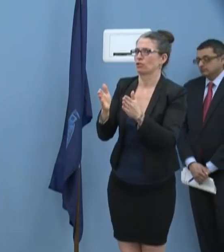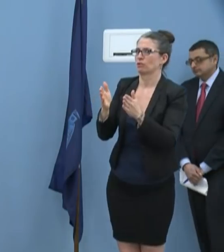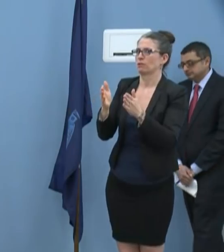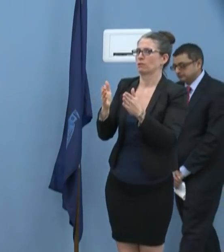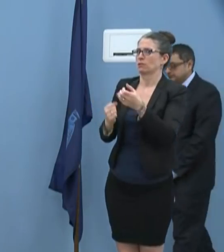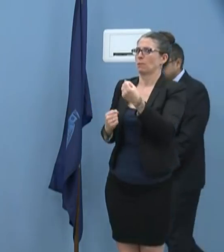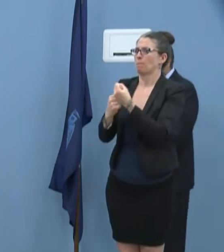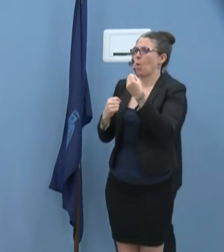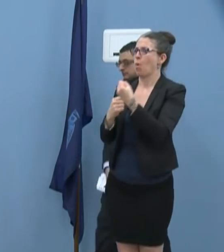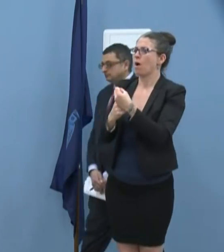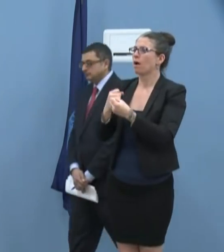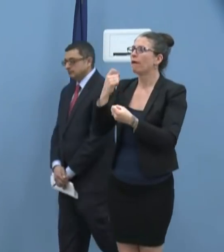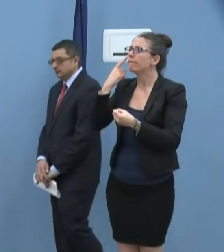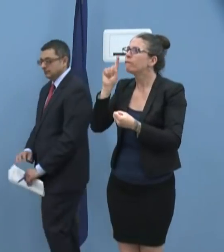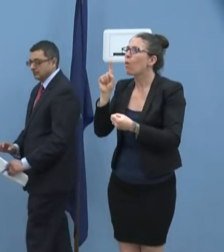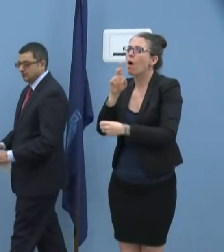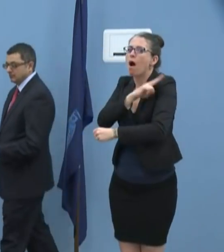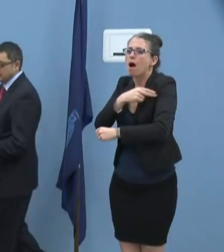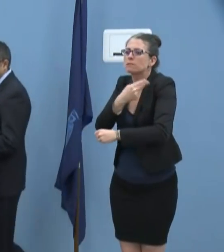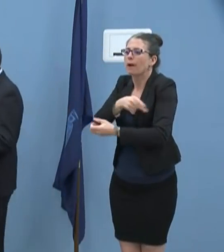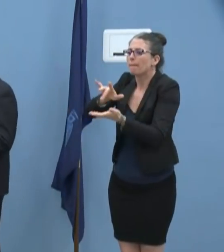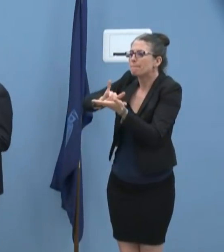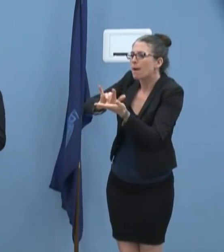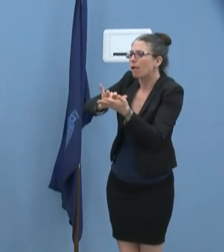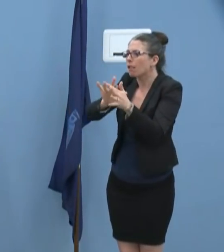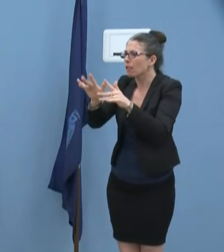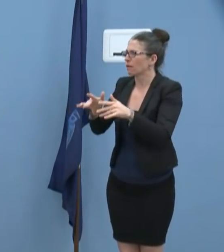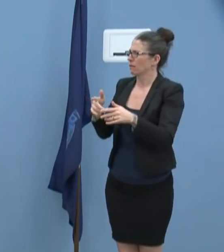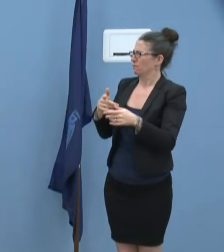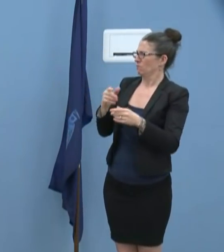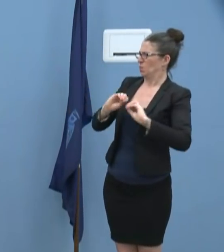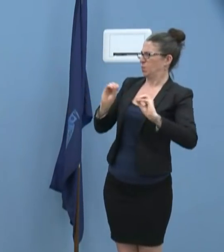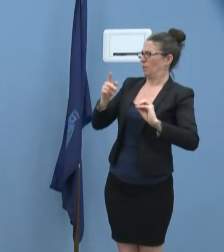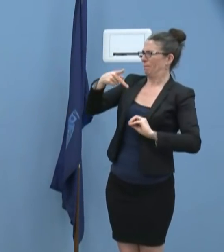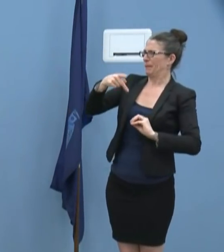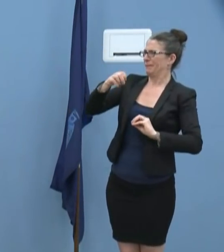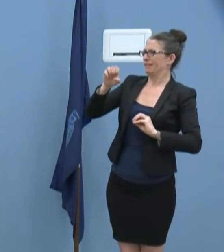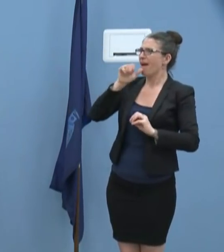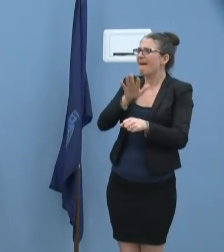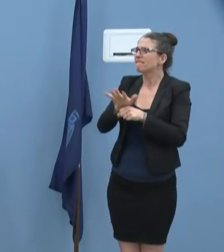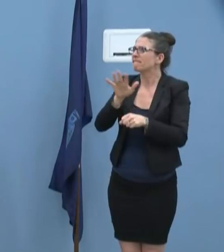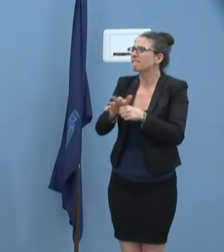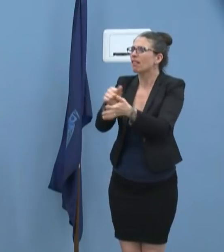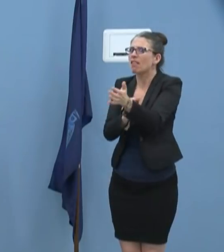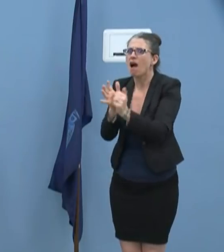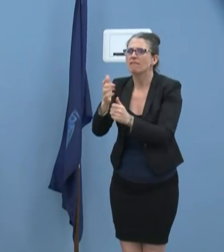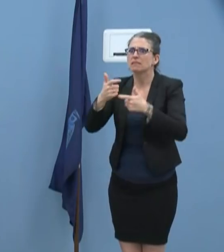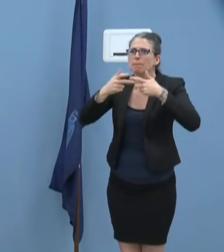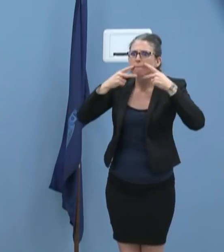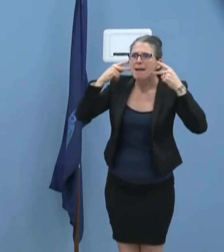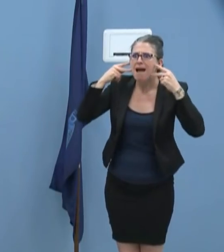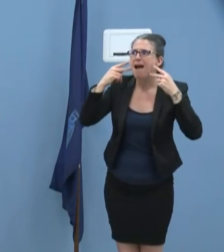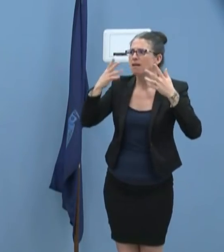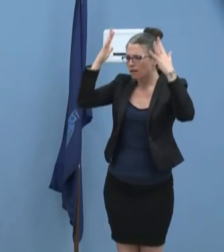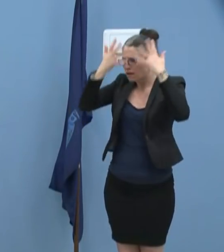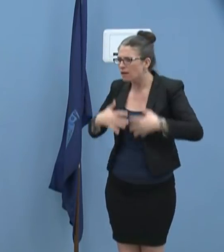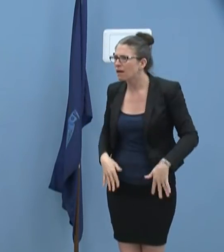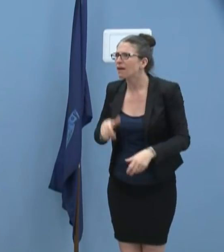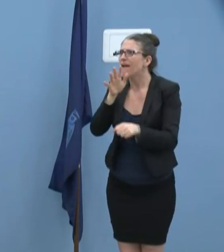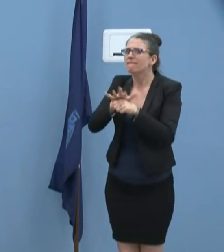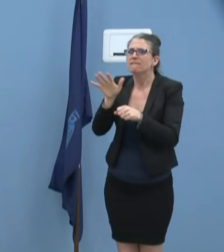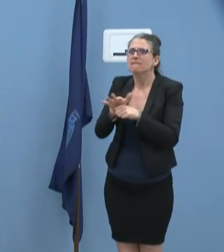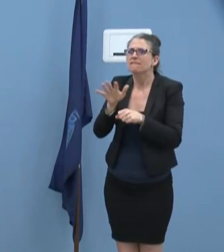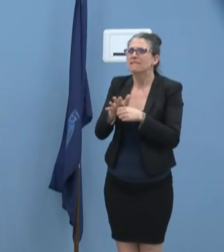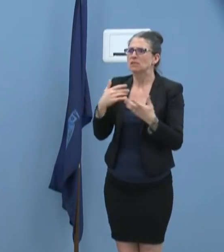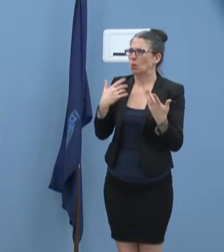equipment. And they're getting to a point where they're having to tell people who could probably otherwise be tested to quarantine